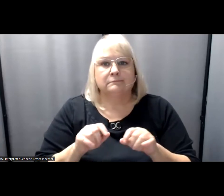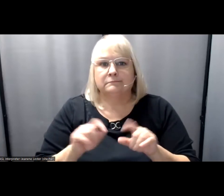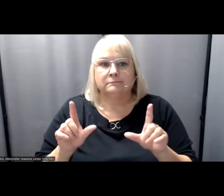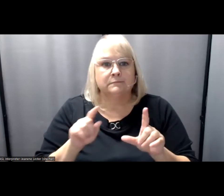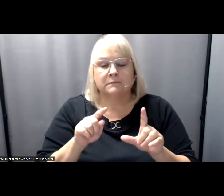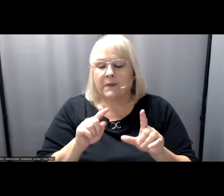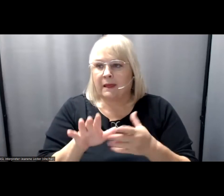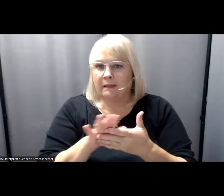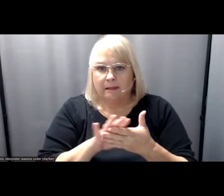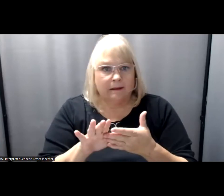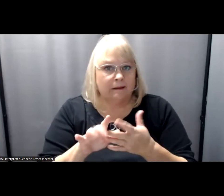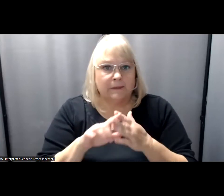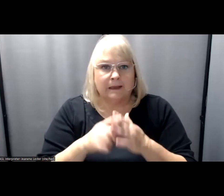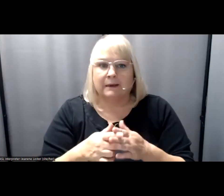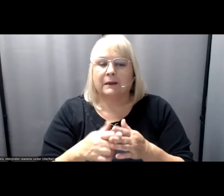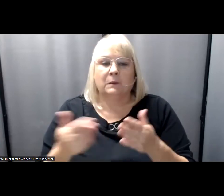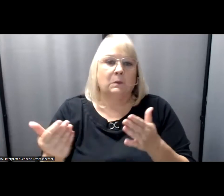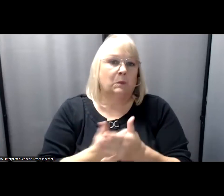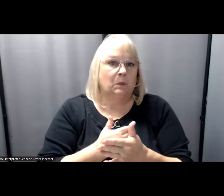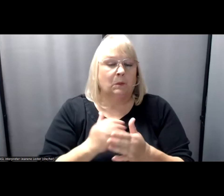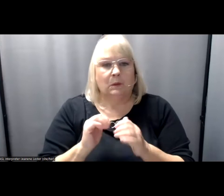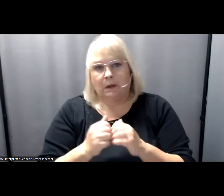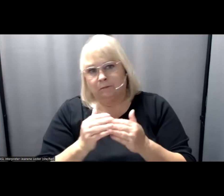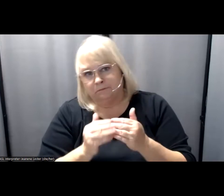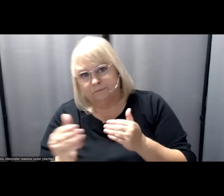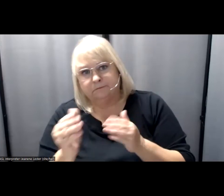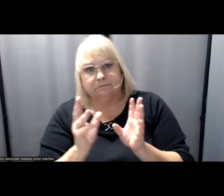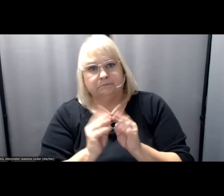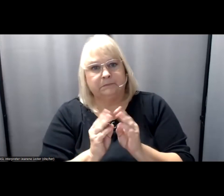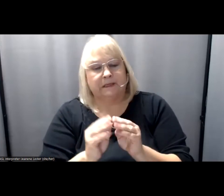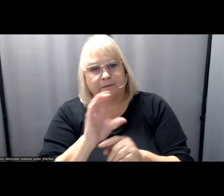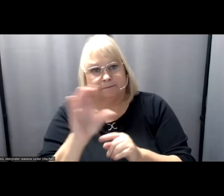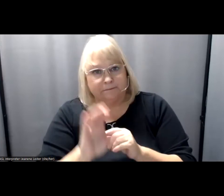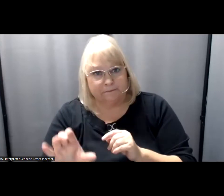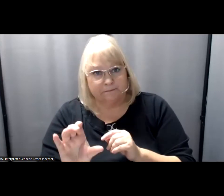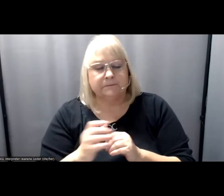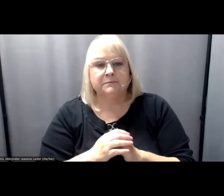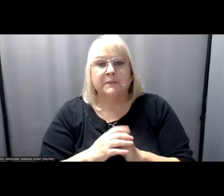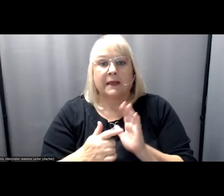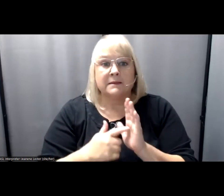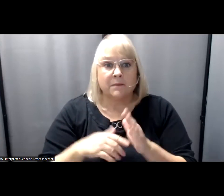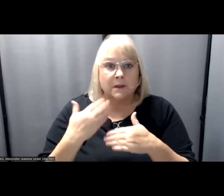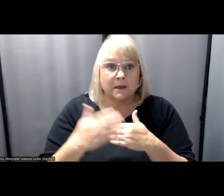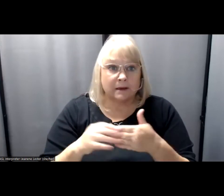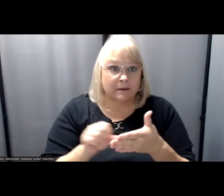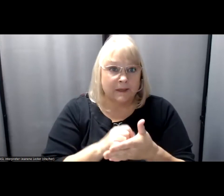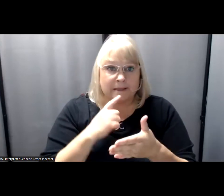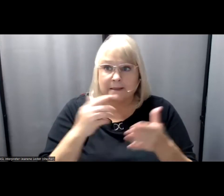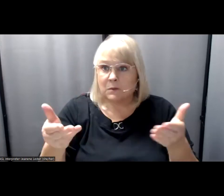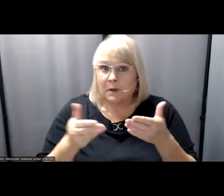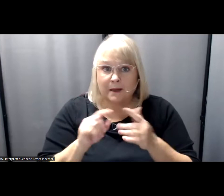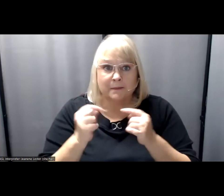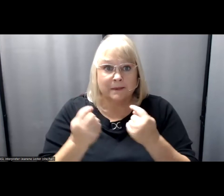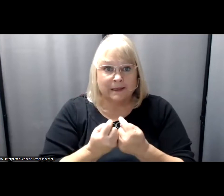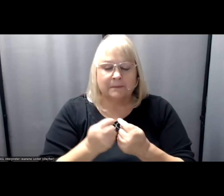to this new way of doing business. And here's an example for you again. The next page, welcome team. This is one